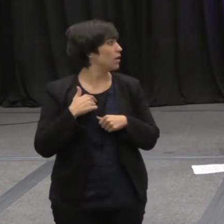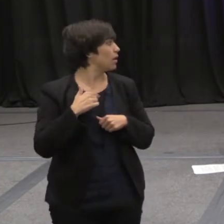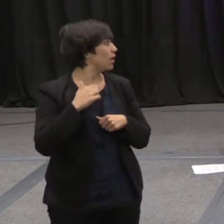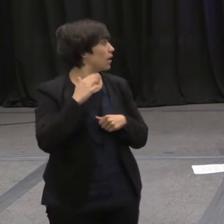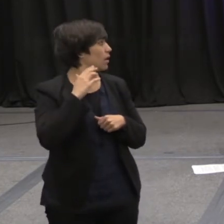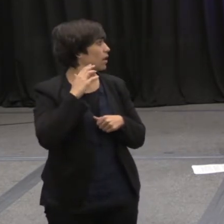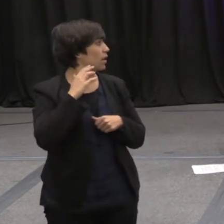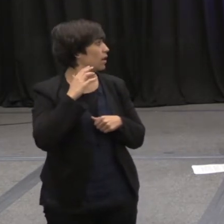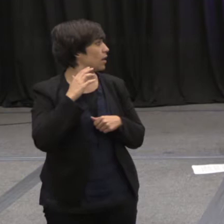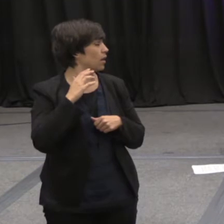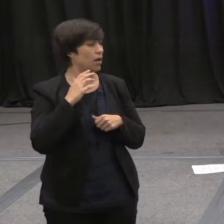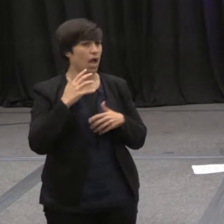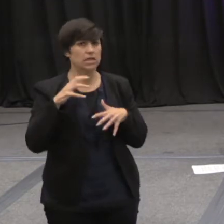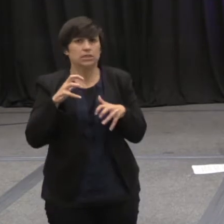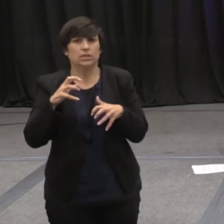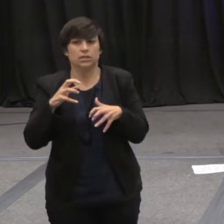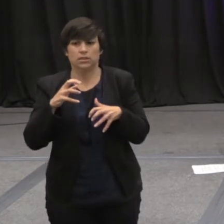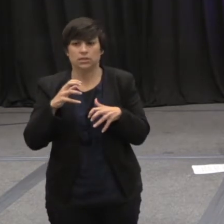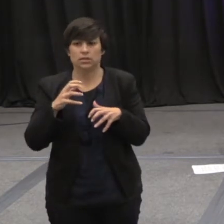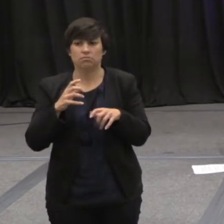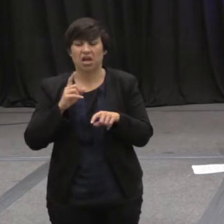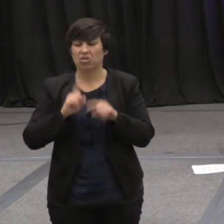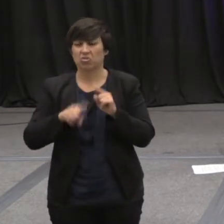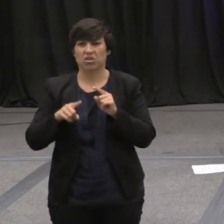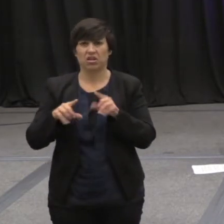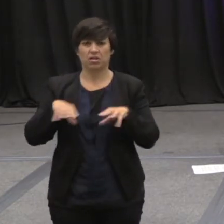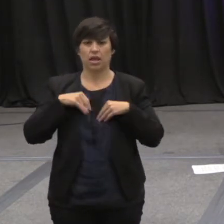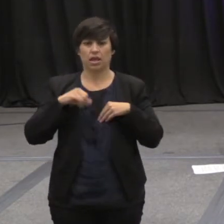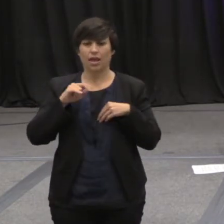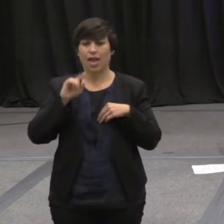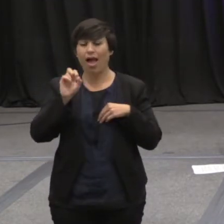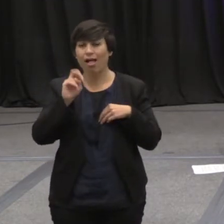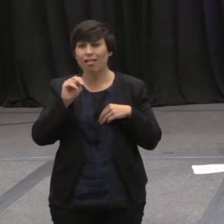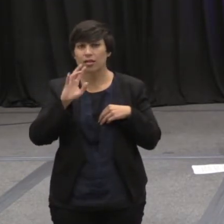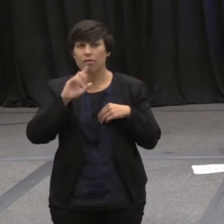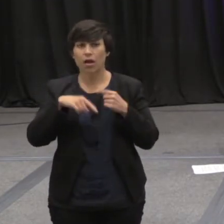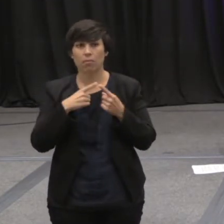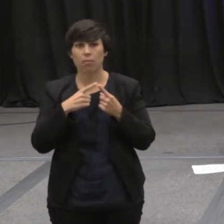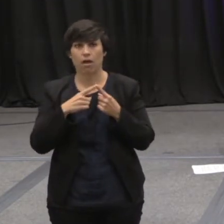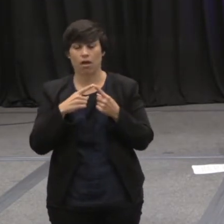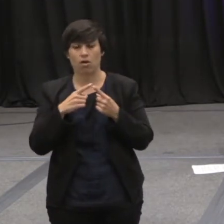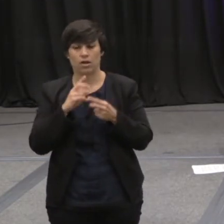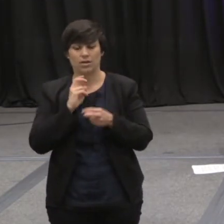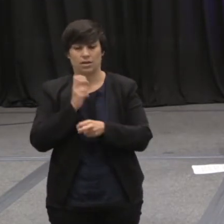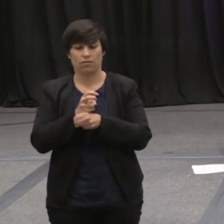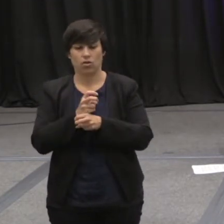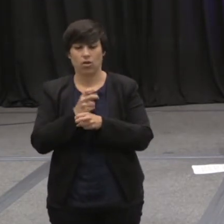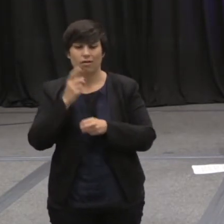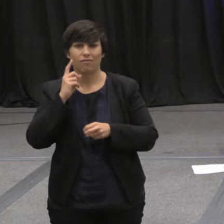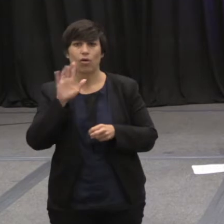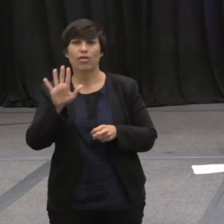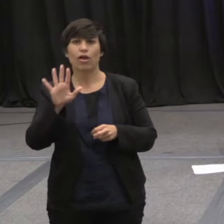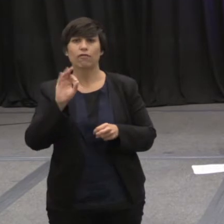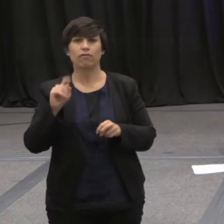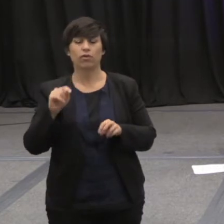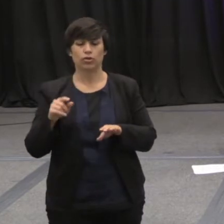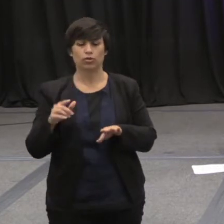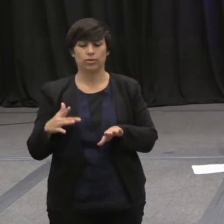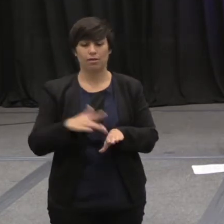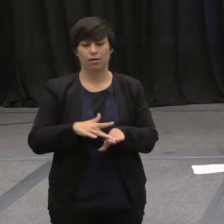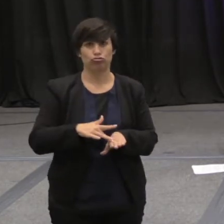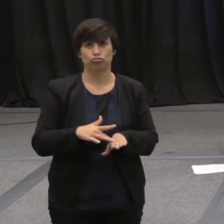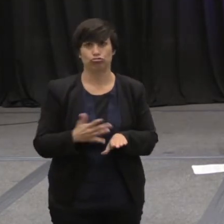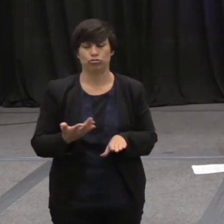even though I knew I needed it, I could not take it. And Ellen talks about how difficult it is for some people even to have their foot touched.